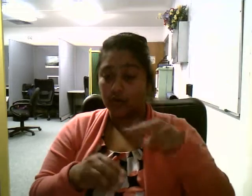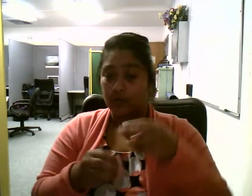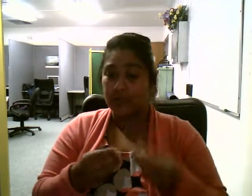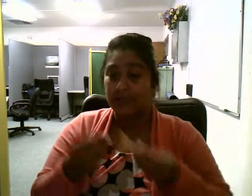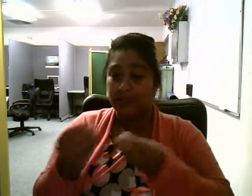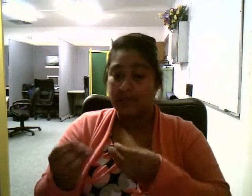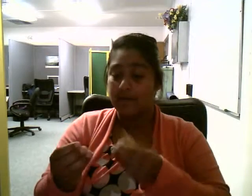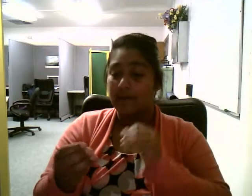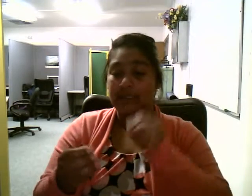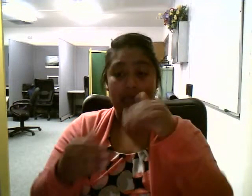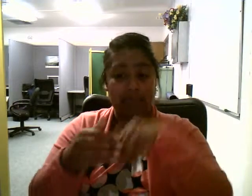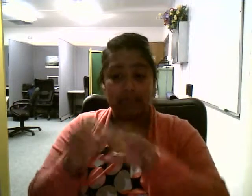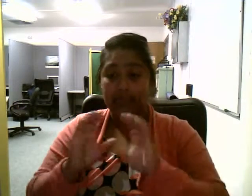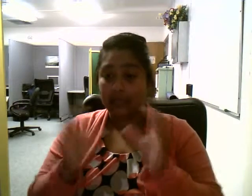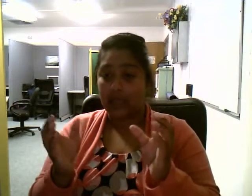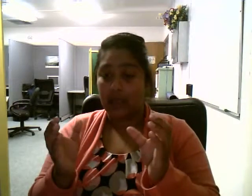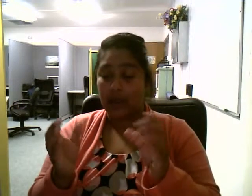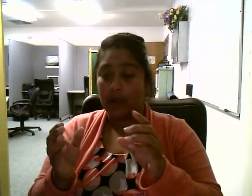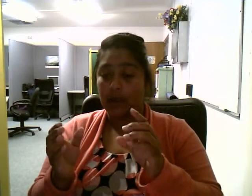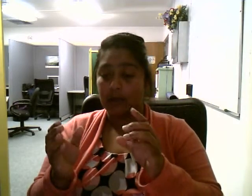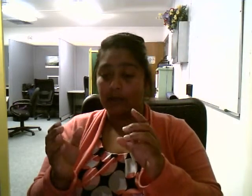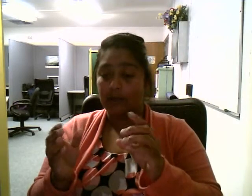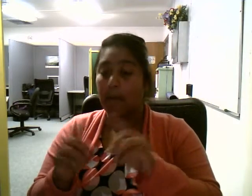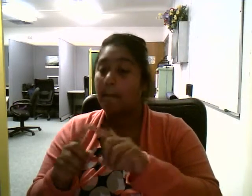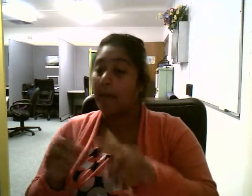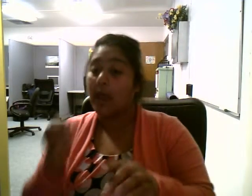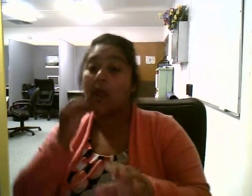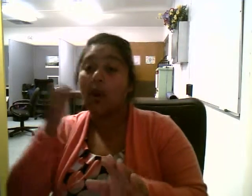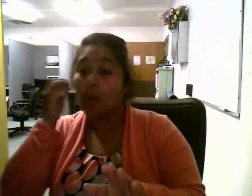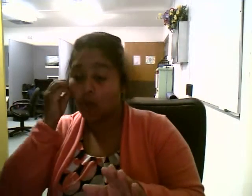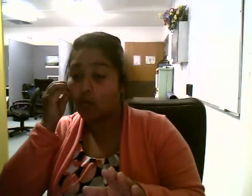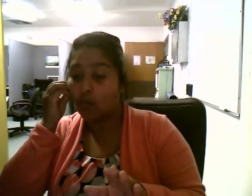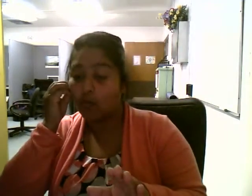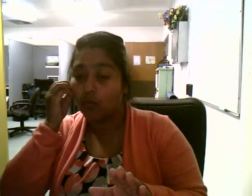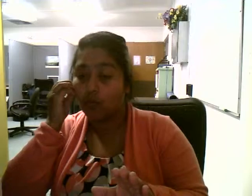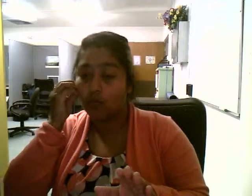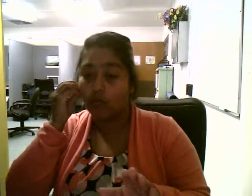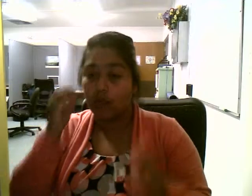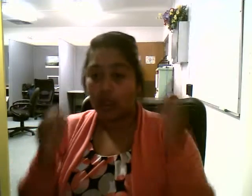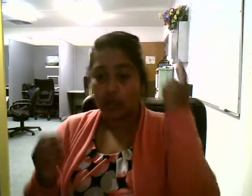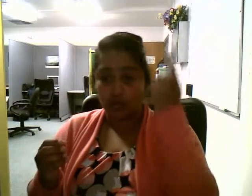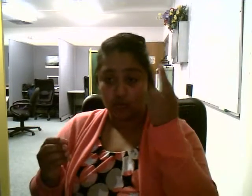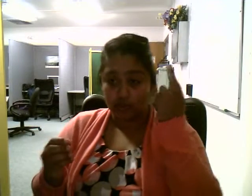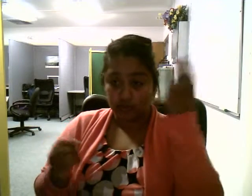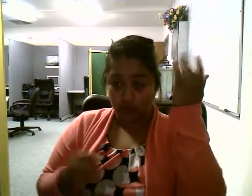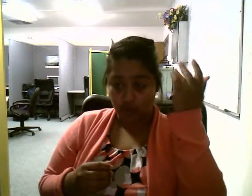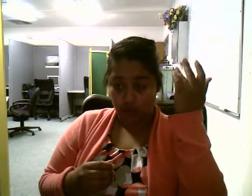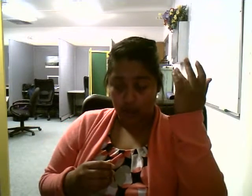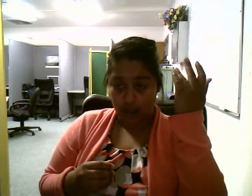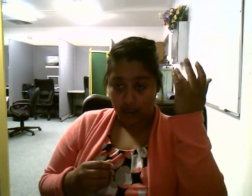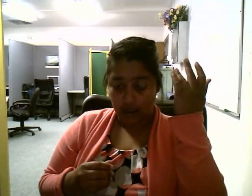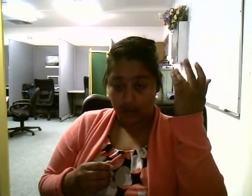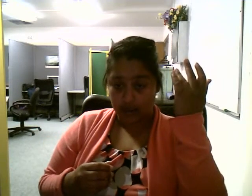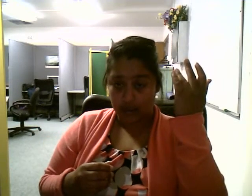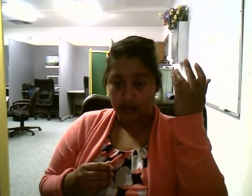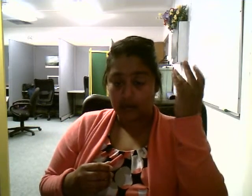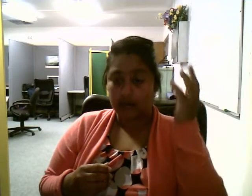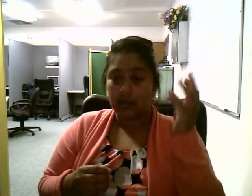done in the classroom, but it is done at home. And the reason it is done at home is that the learning and critical thinking